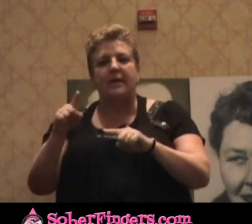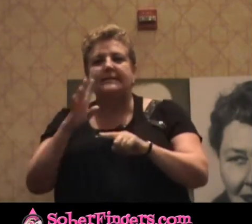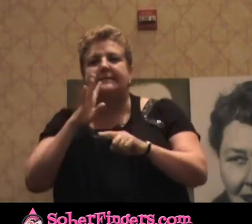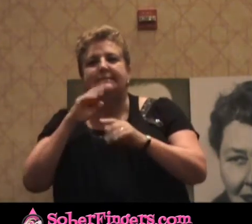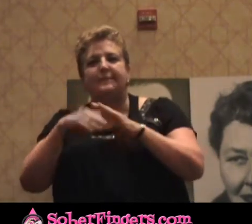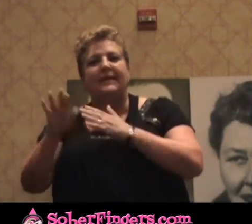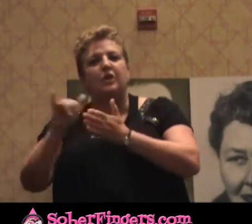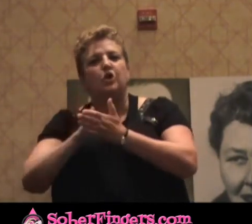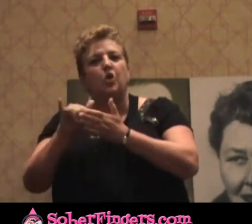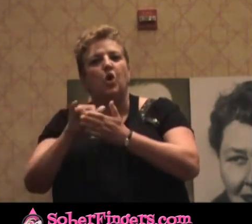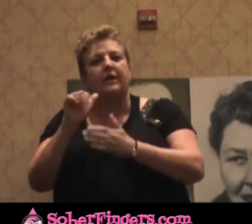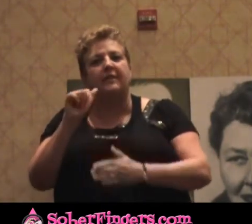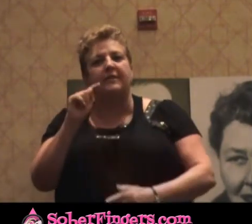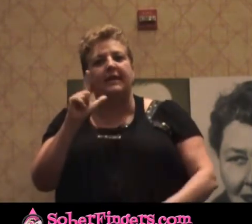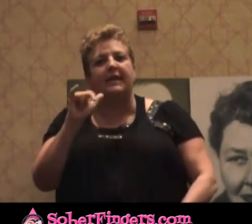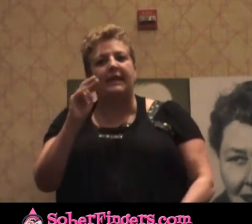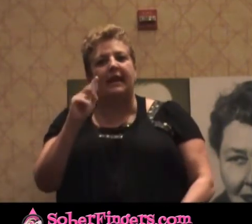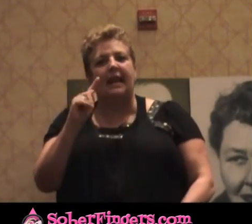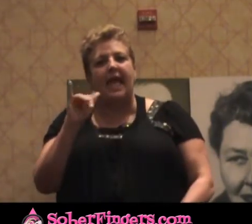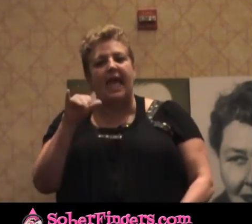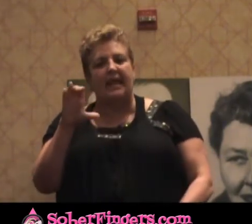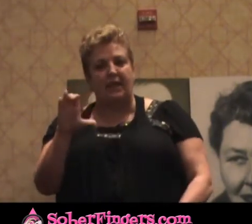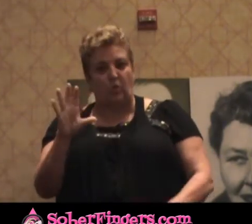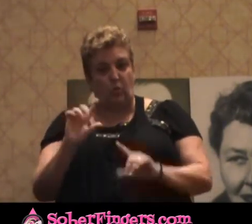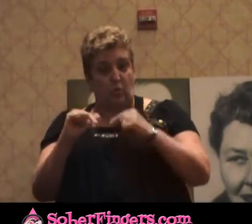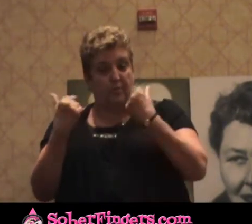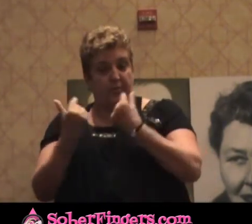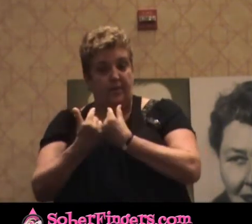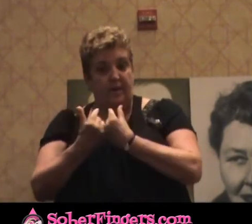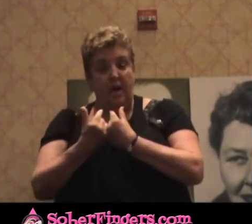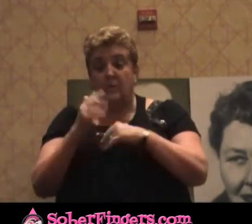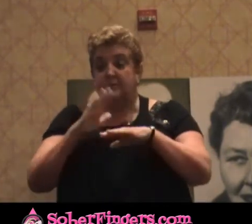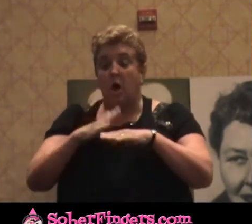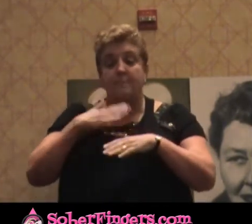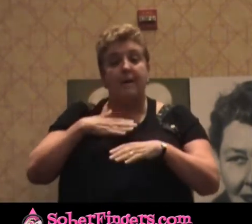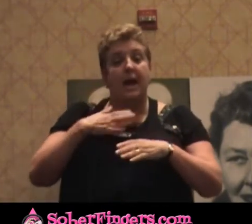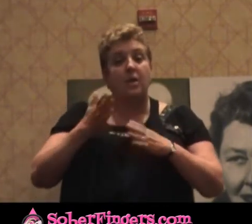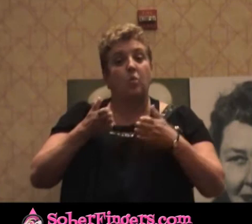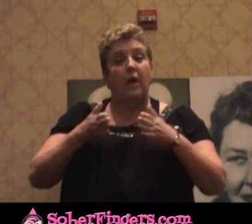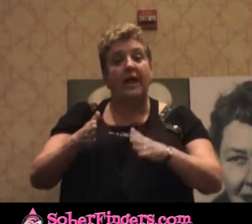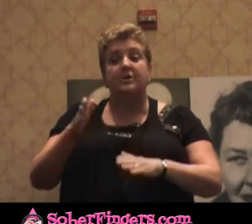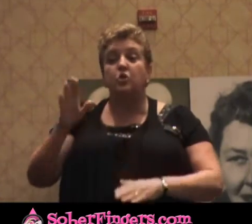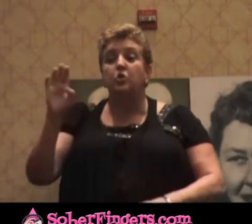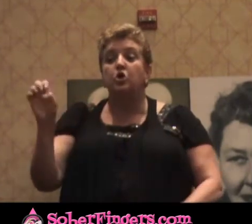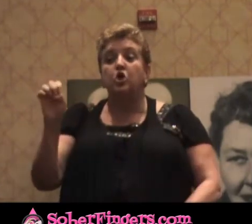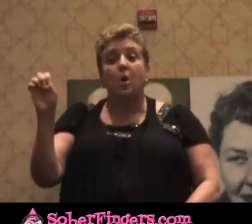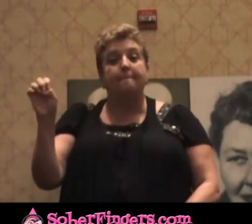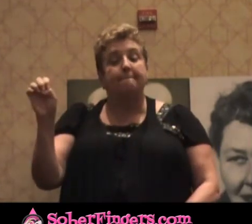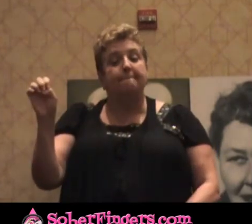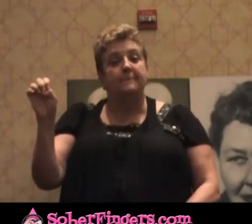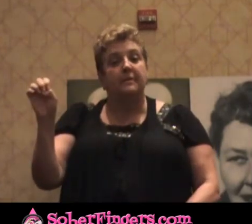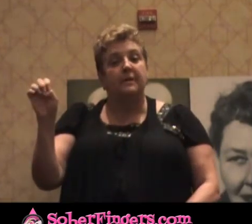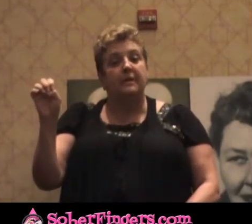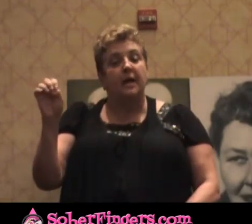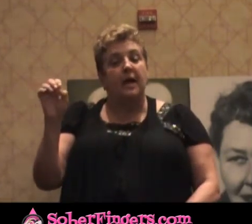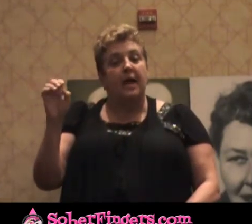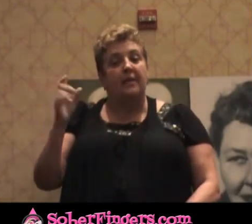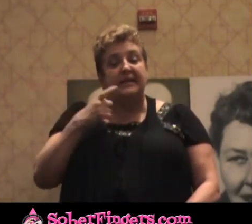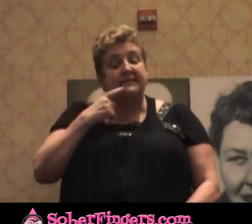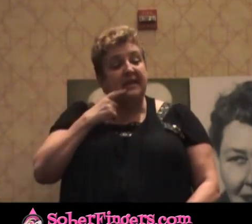on my way to Europe, and they said, while you're here, I was going to stay a month. We would like you to speak in New York City. And I remember